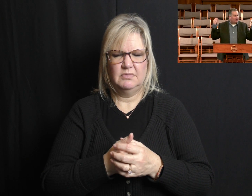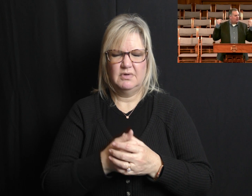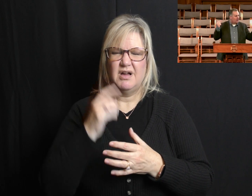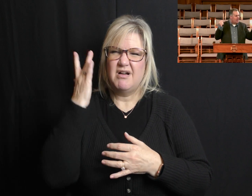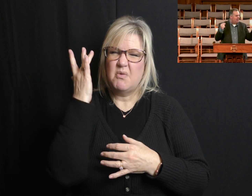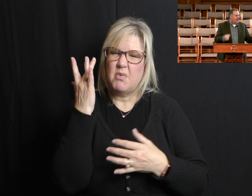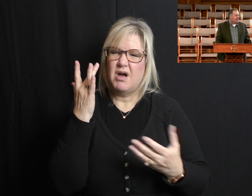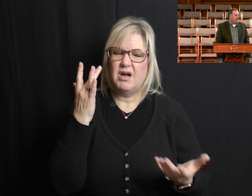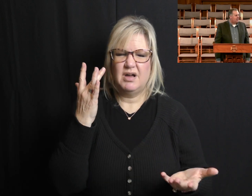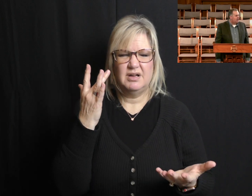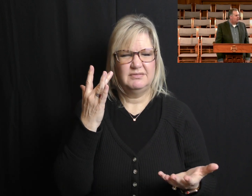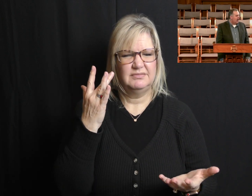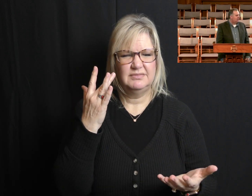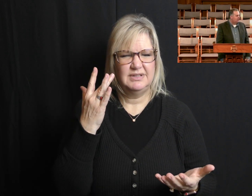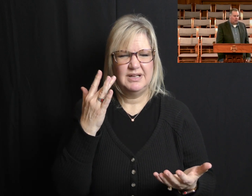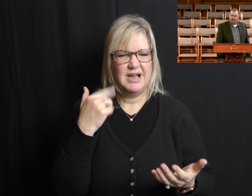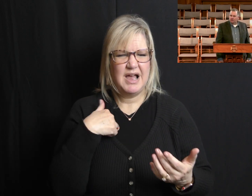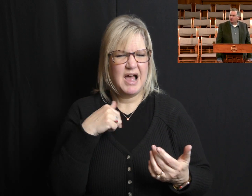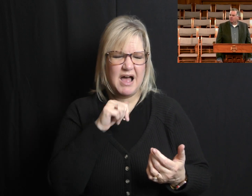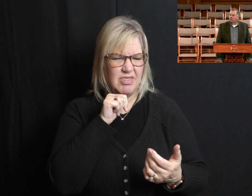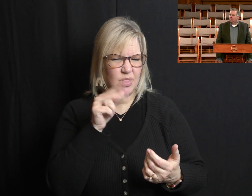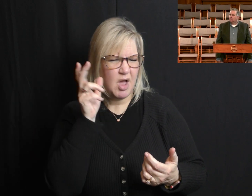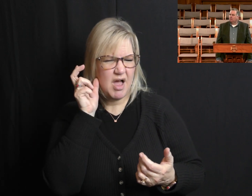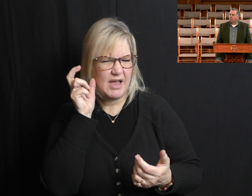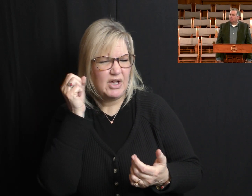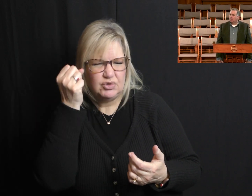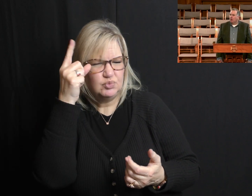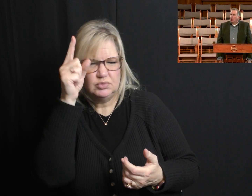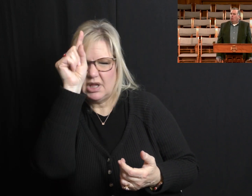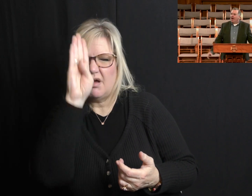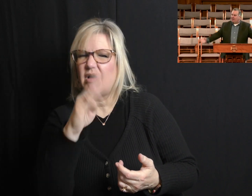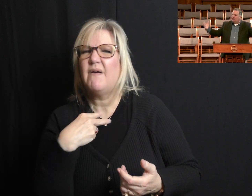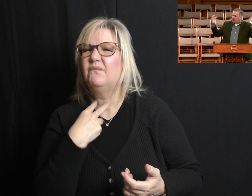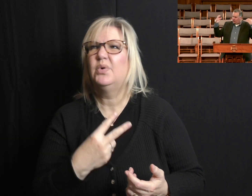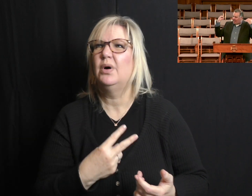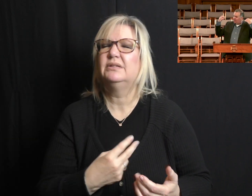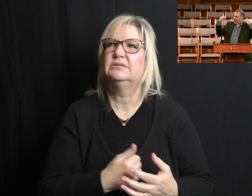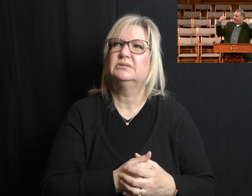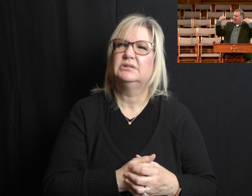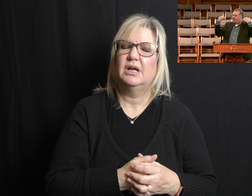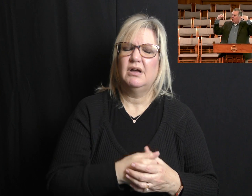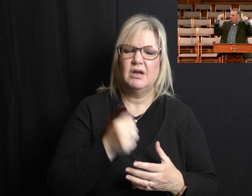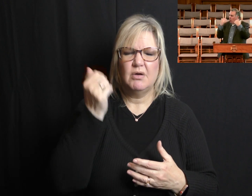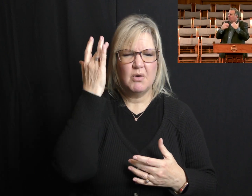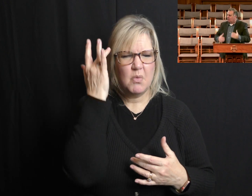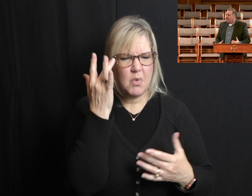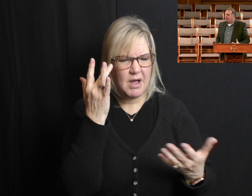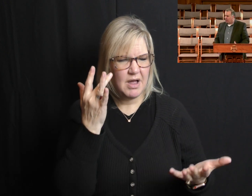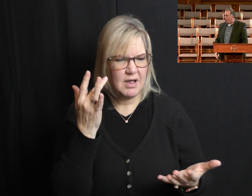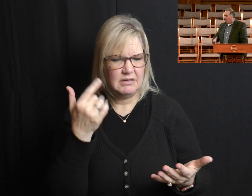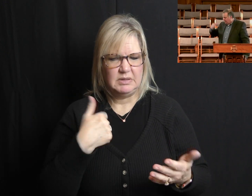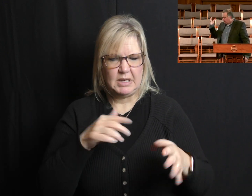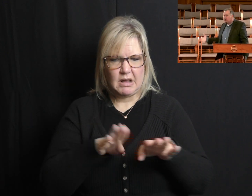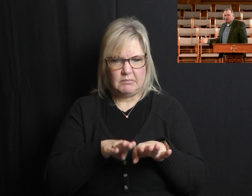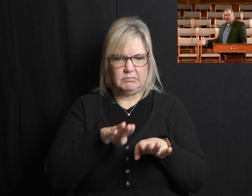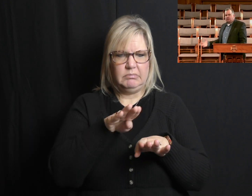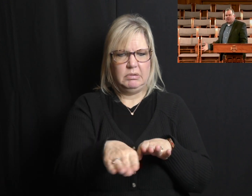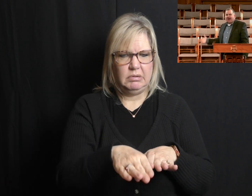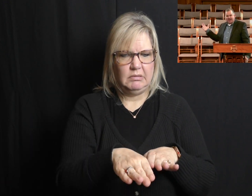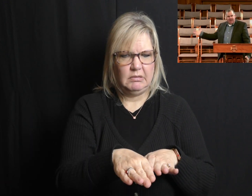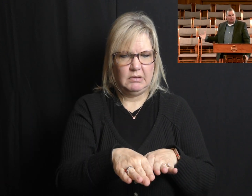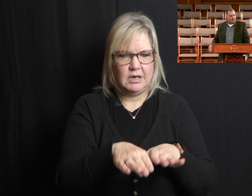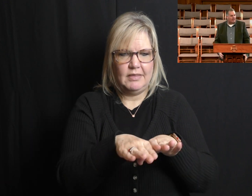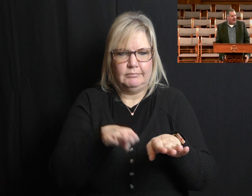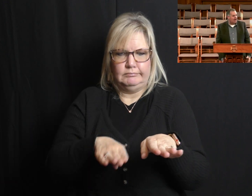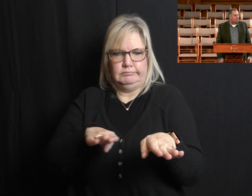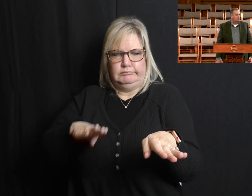Why does it seem that I can't hear God's voice? Why does it seem that I take one step forward and two steps